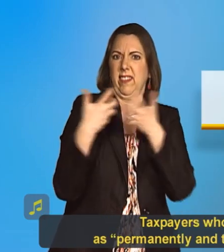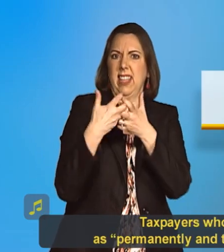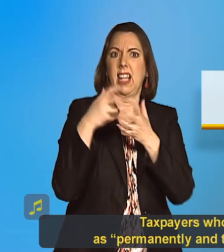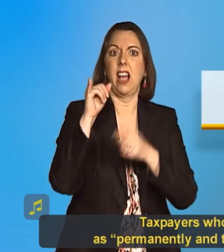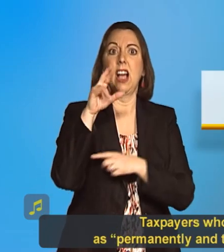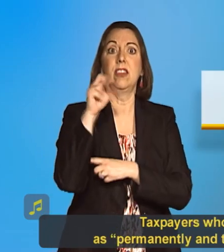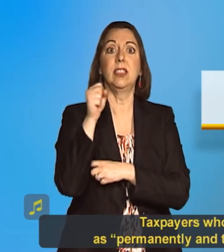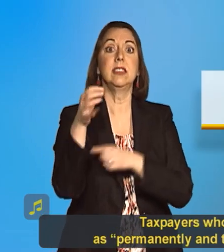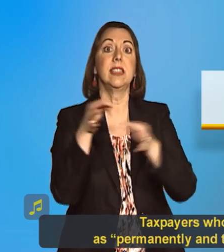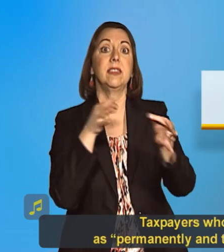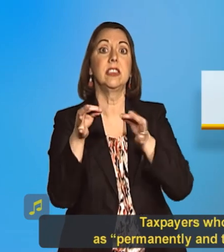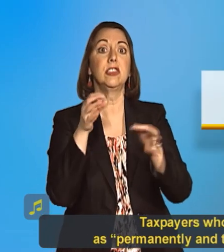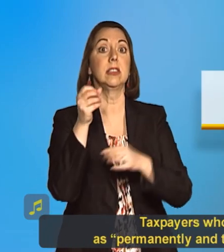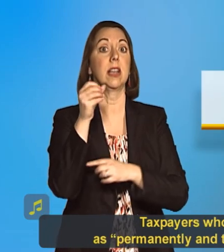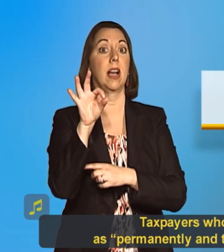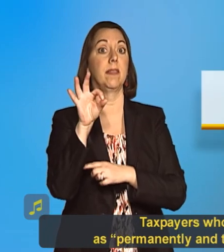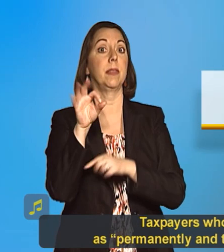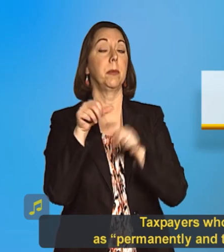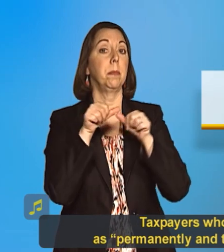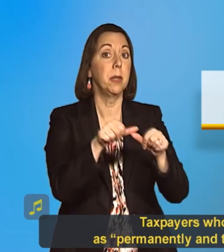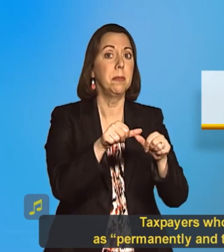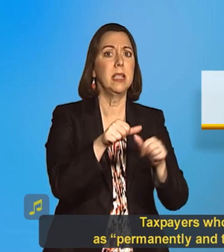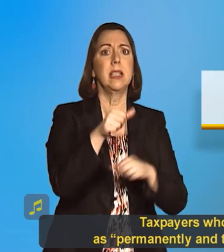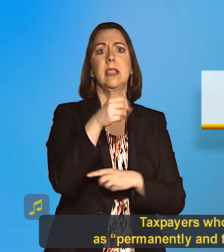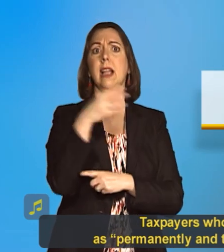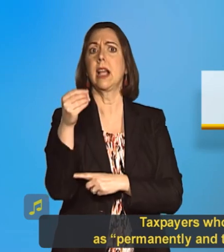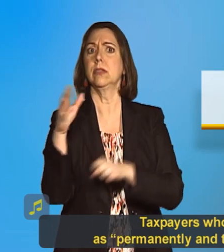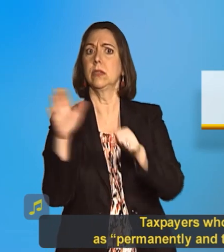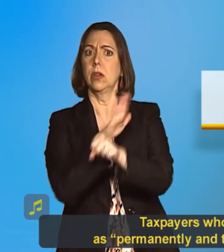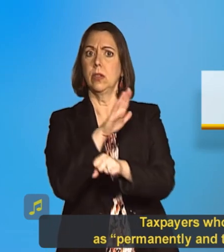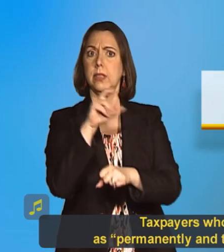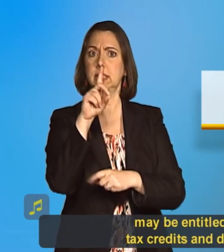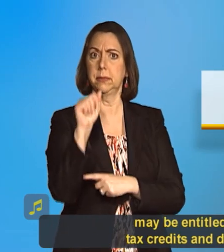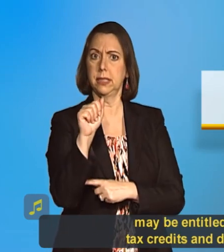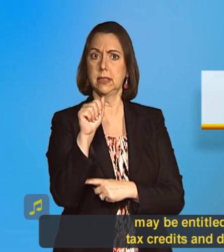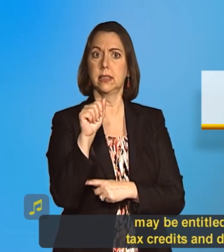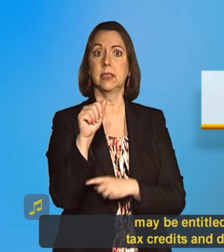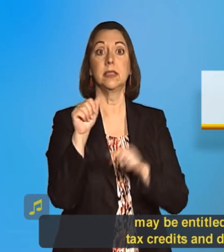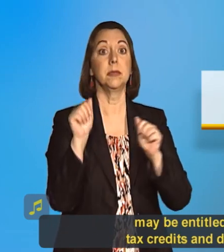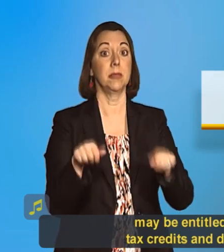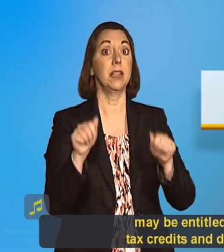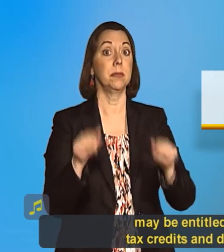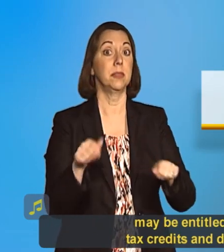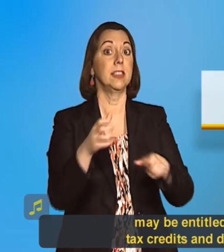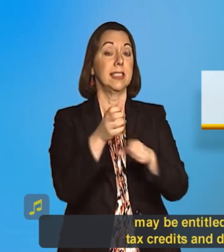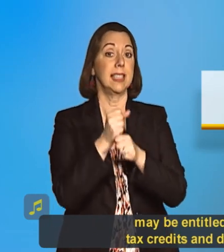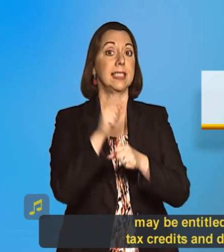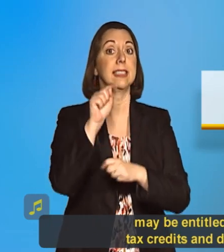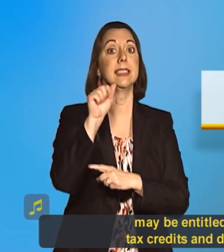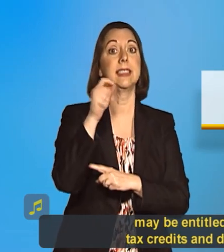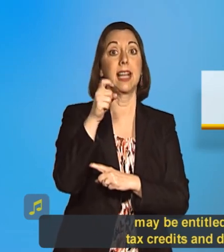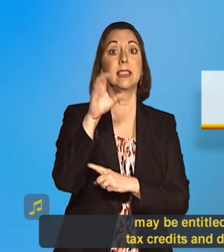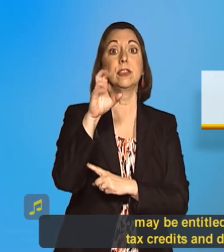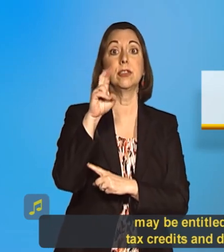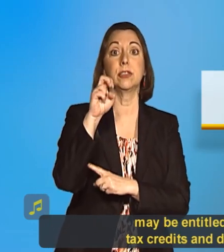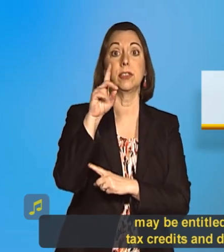Taxpayers who qualify as permanently and totally disabled may be entitled to some tax credits and deductions.